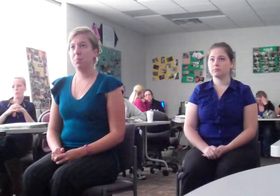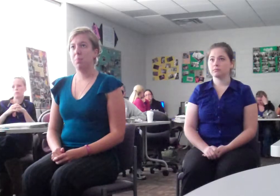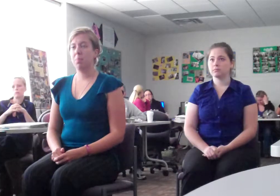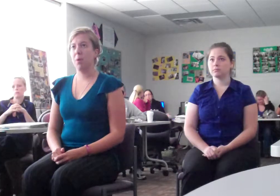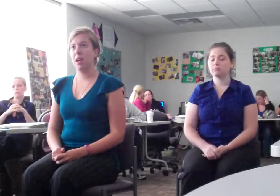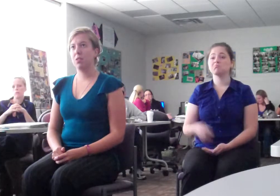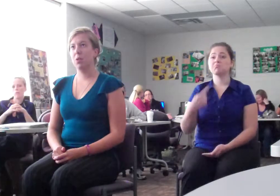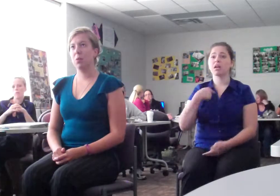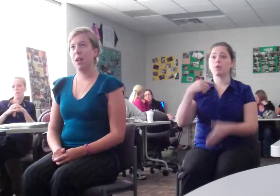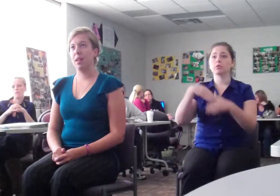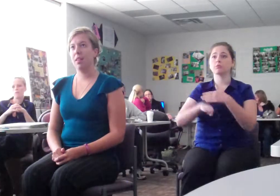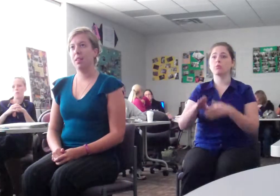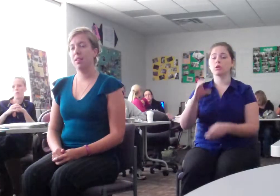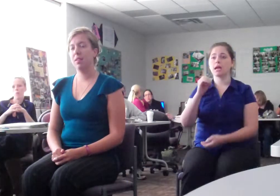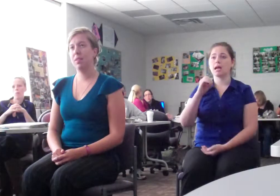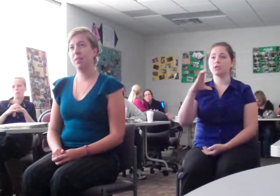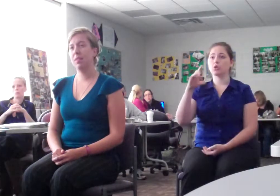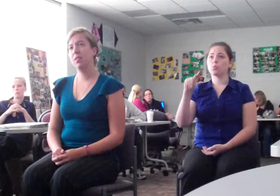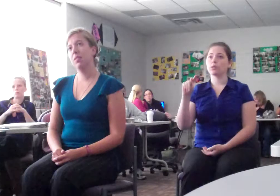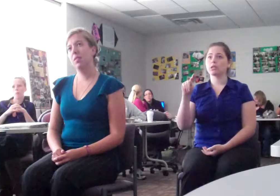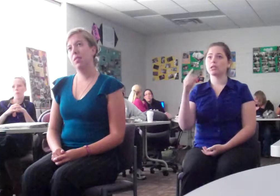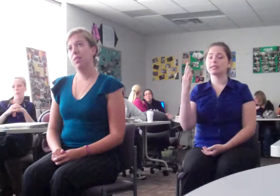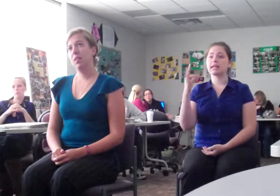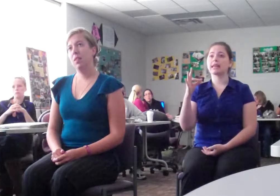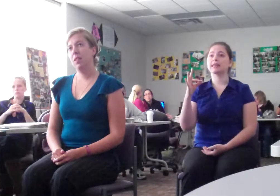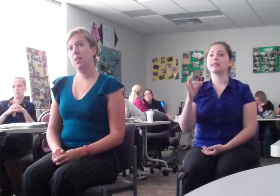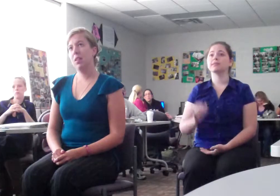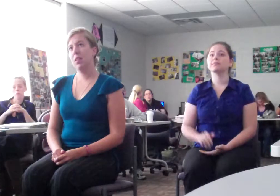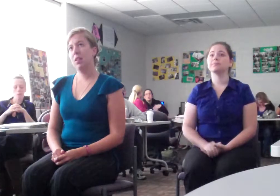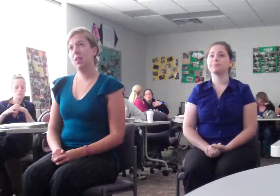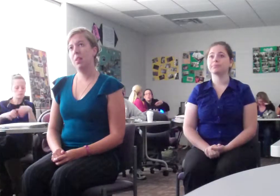I was born October 9th.